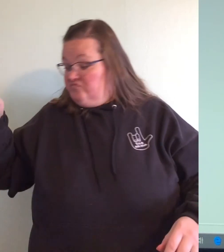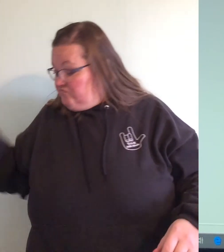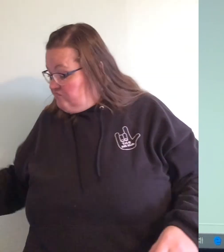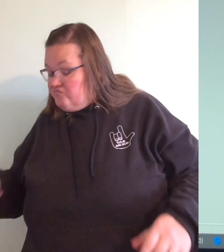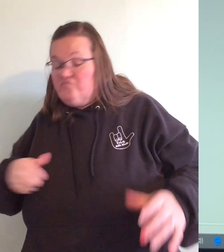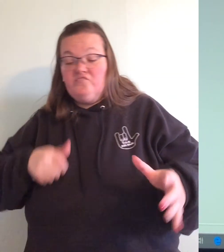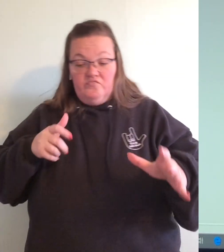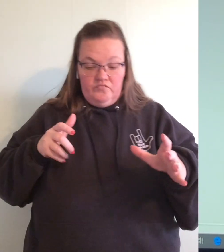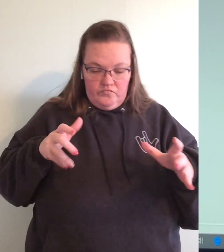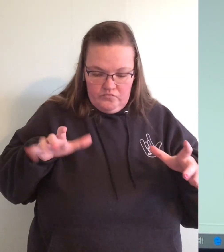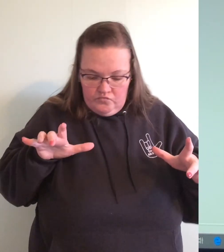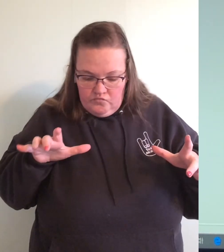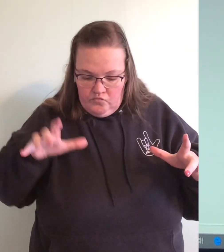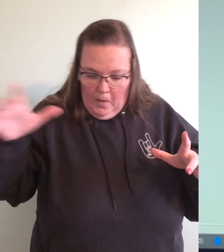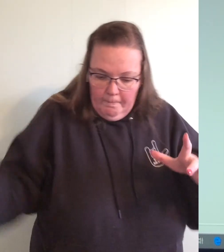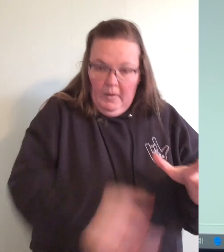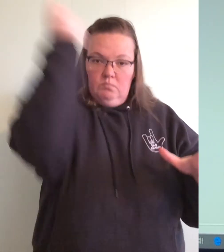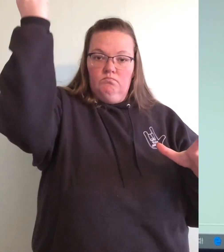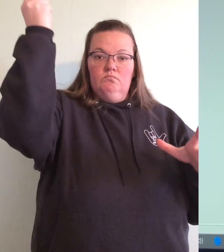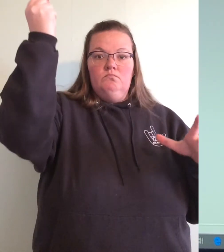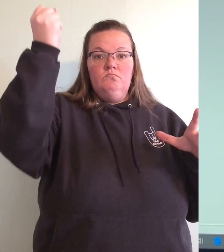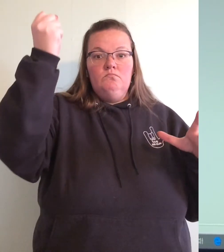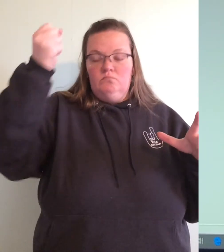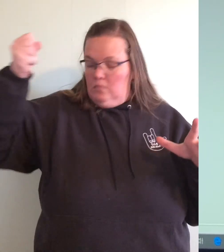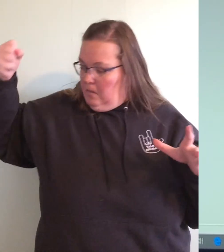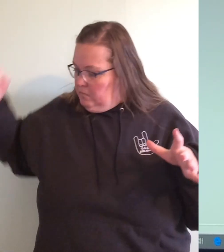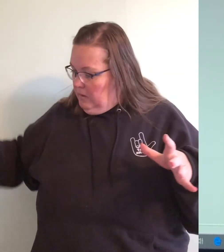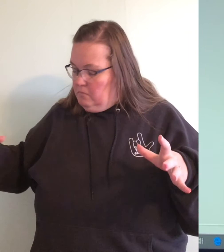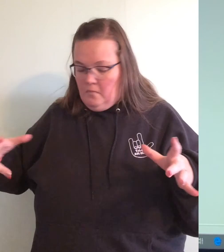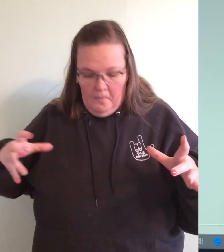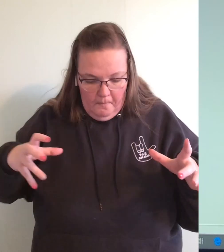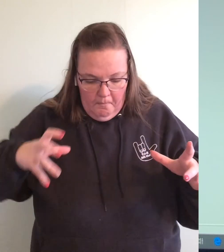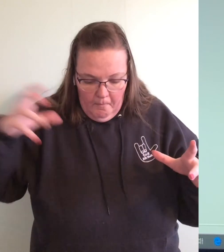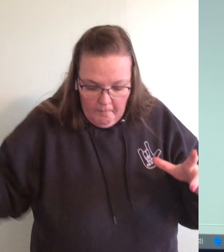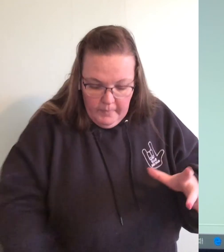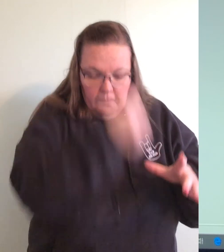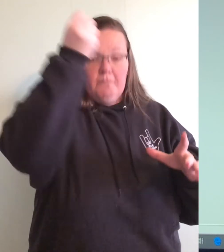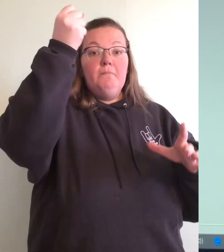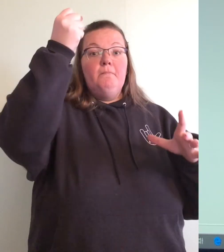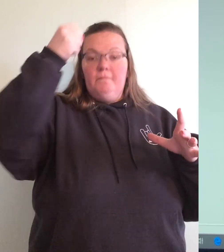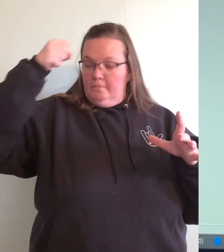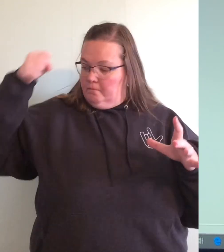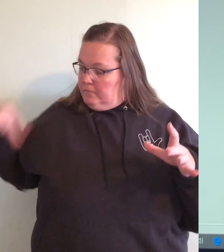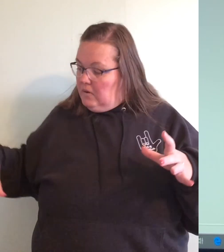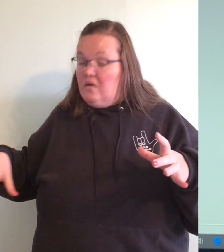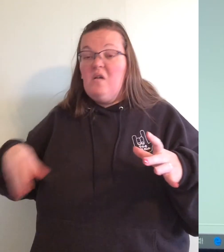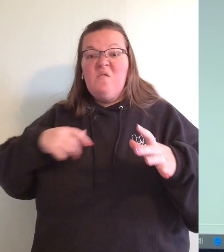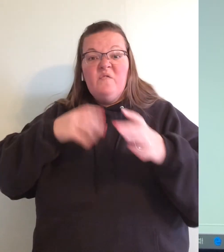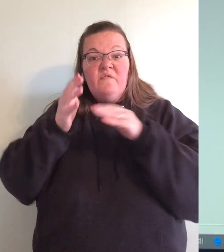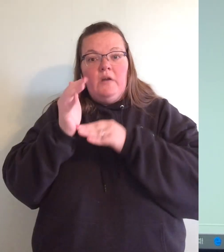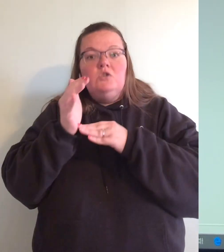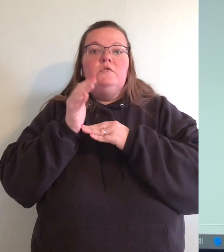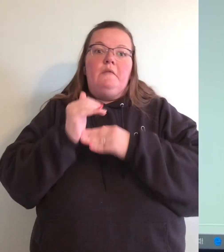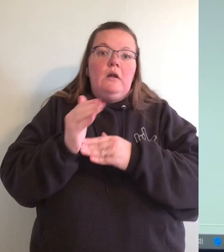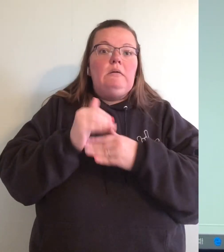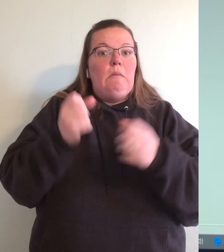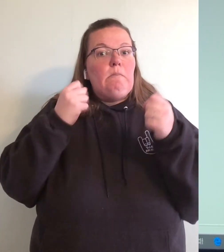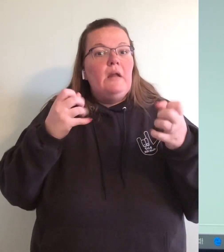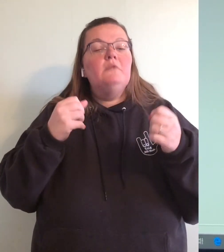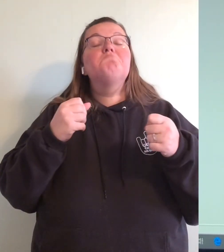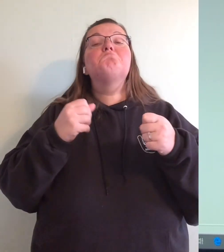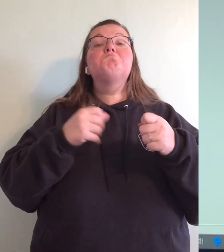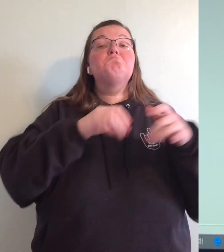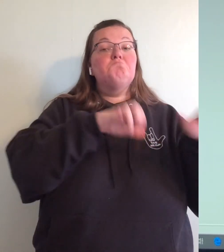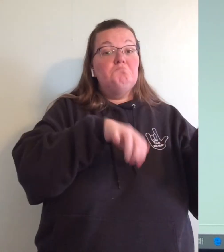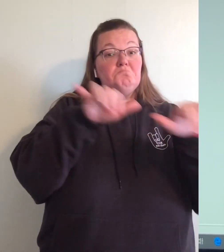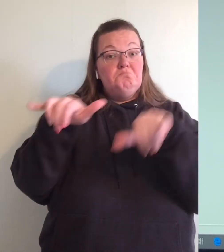again, over until they had a fine catch of fish. Meanwhile, the girls were helping Miss Beaver to fill the kettle and